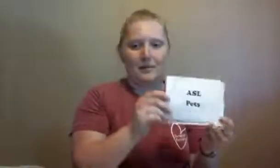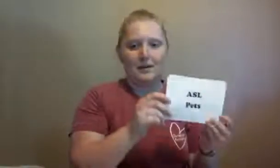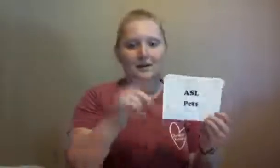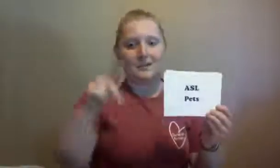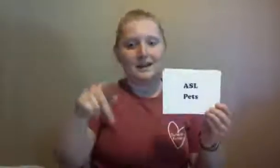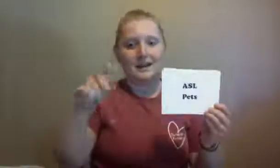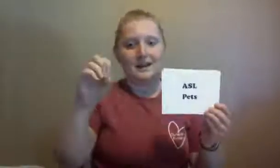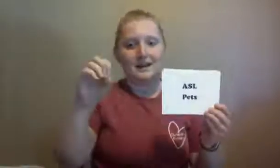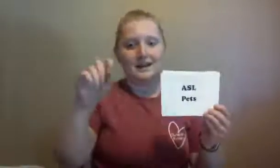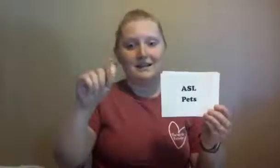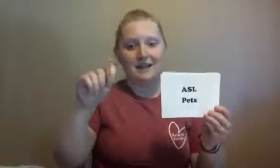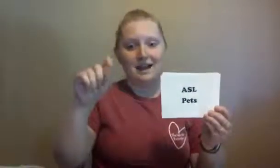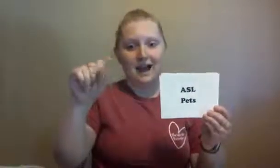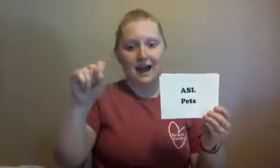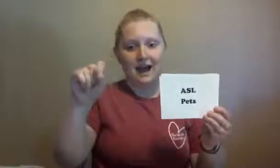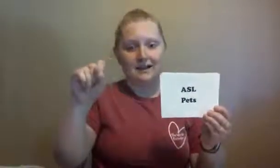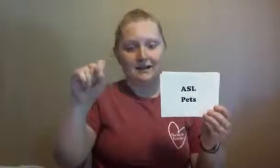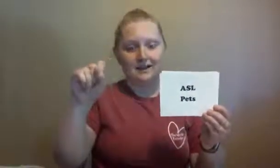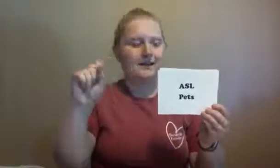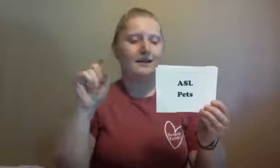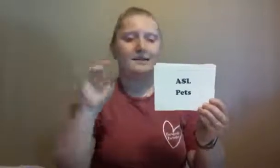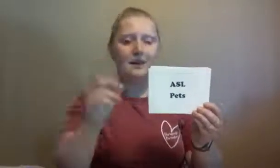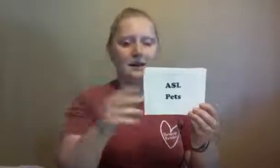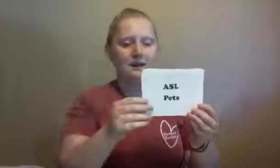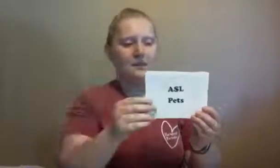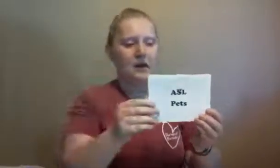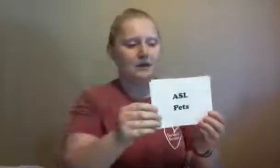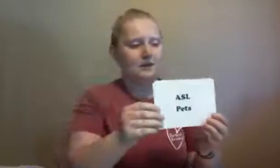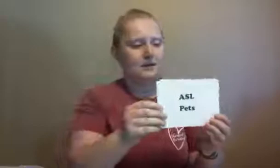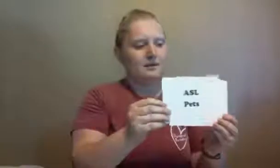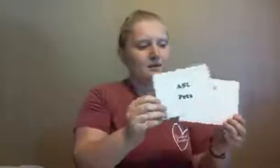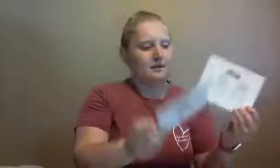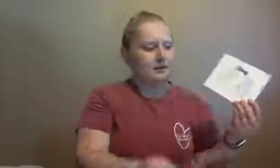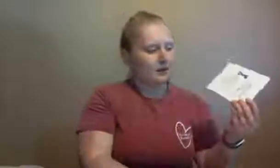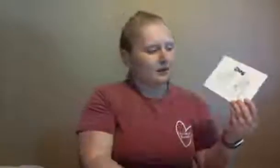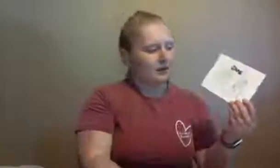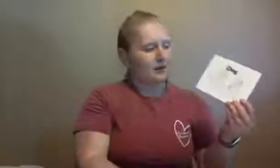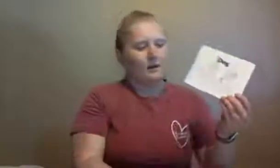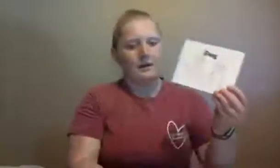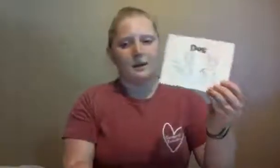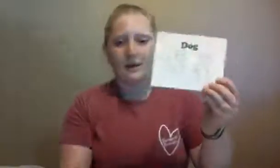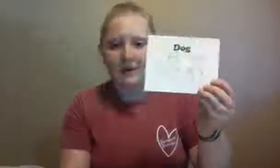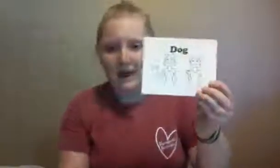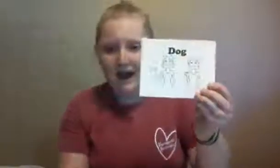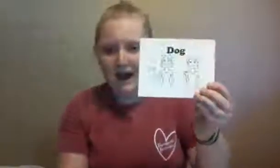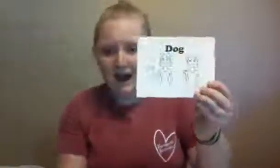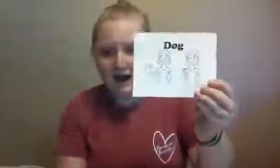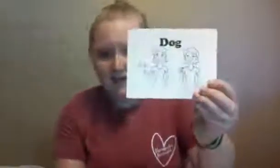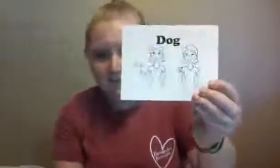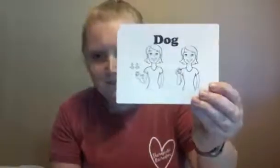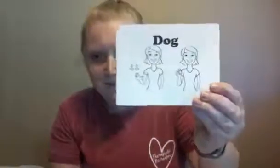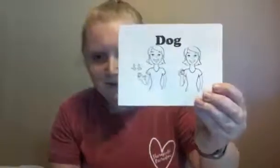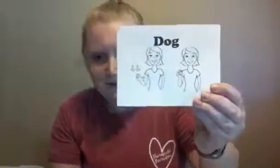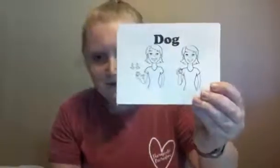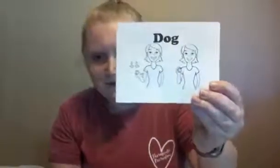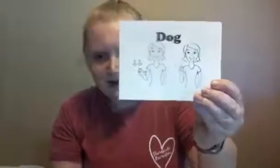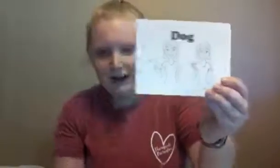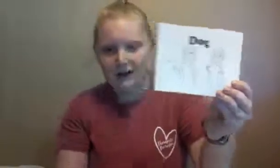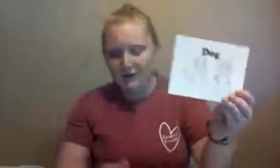that's P-E-T-S, finger spelled. Then we have dog, which